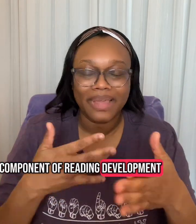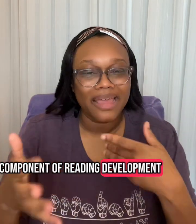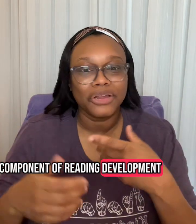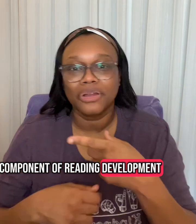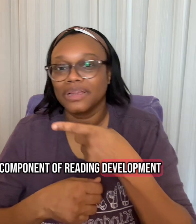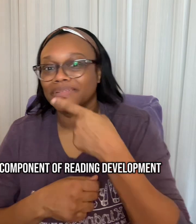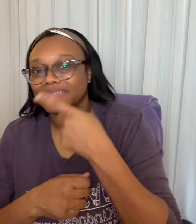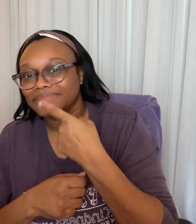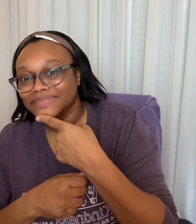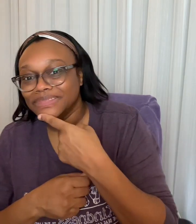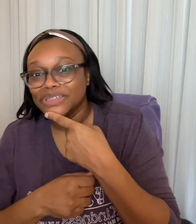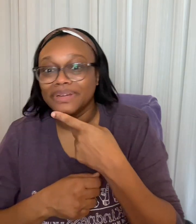development.